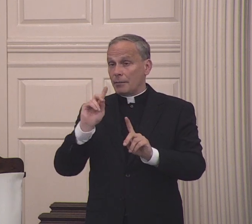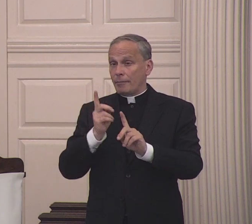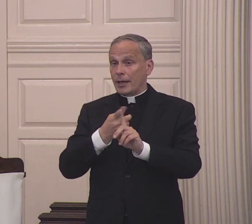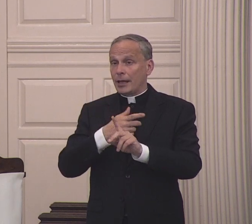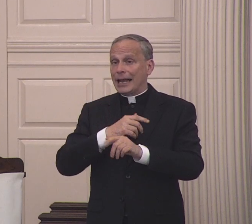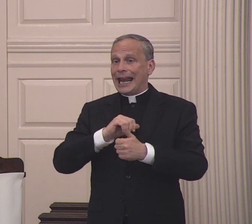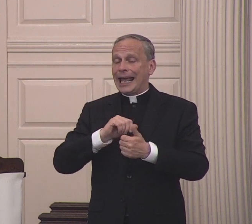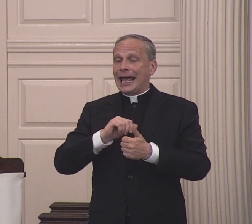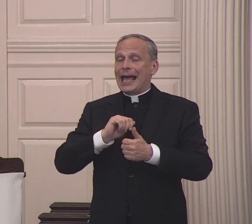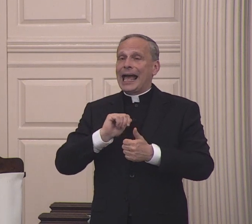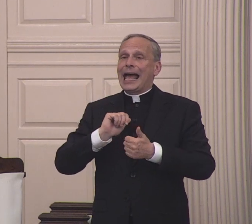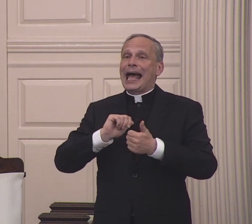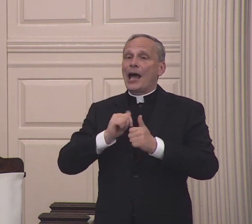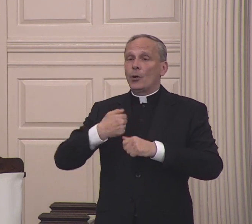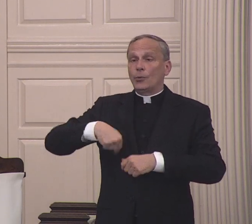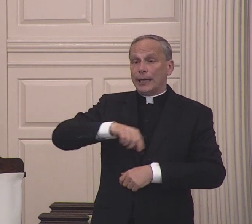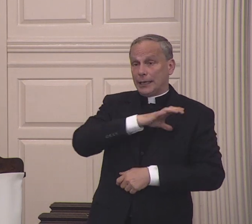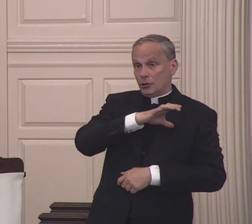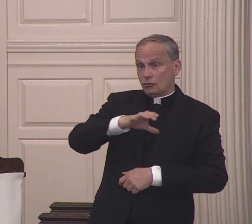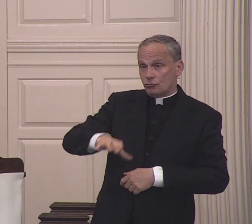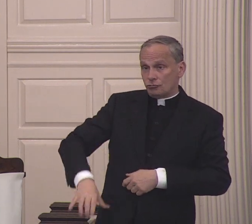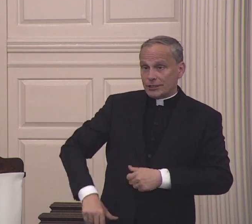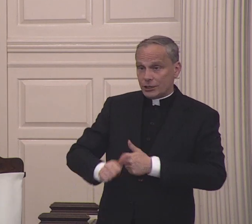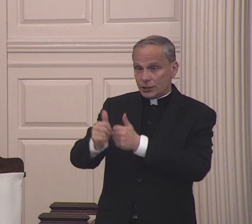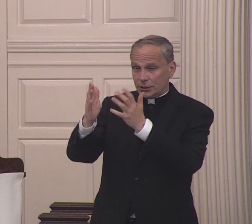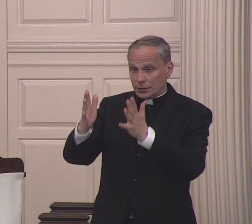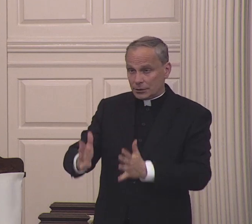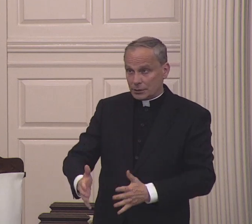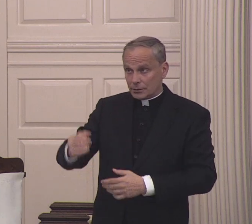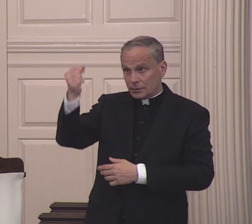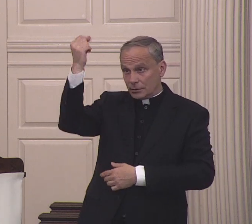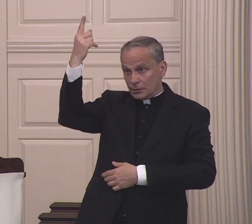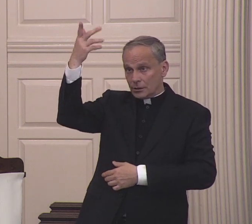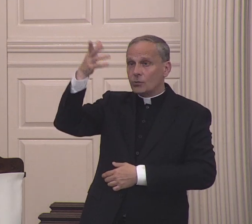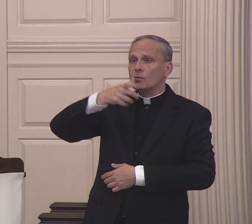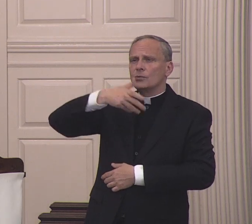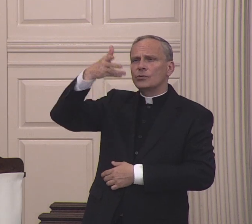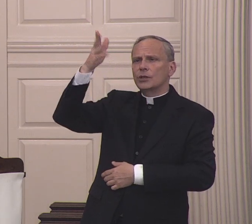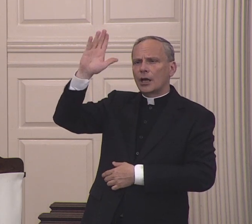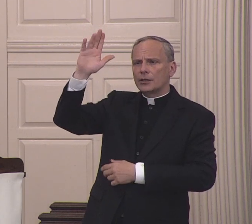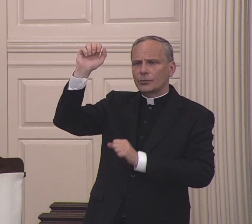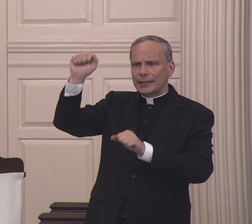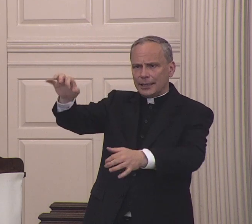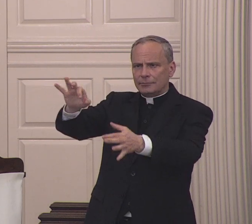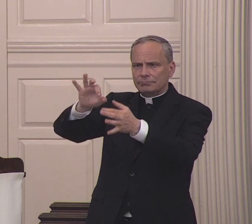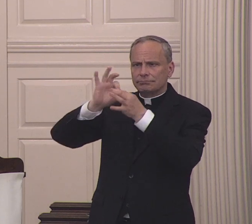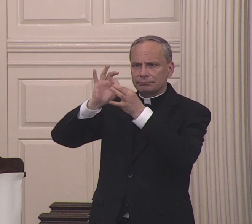Christian understanding of who God is, that we can relate with our God well.